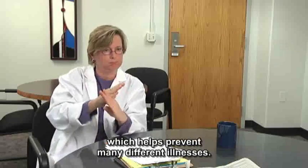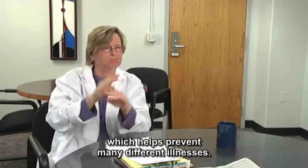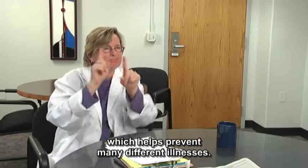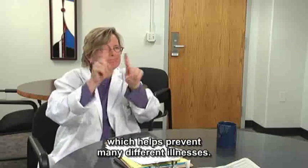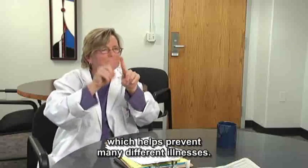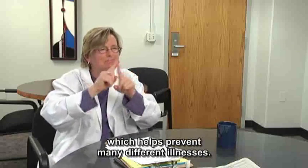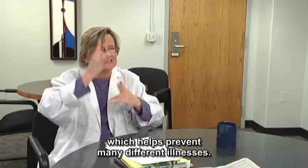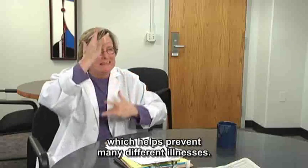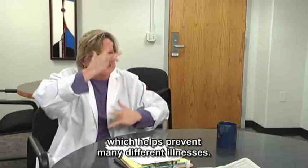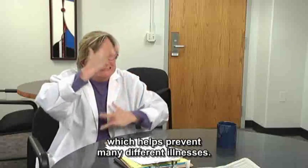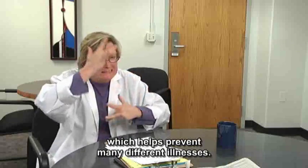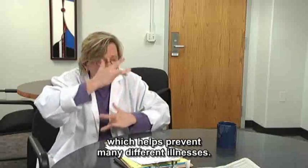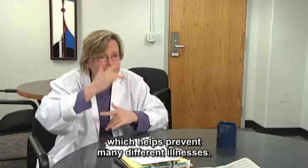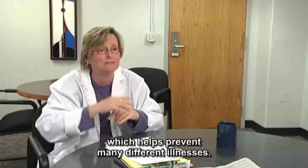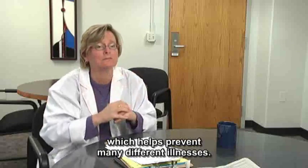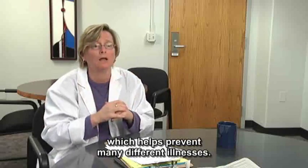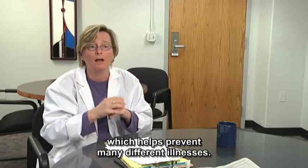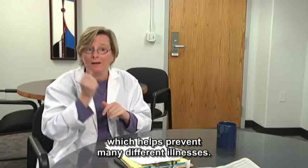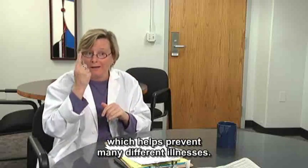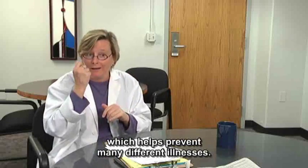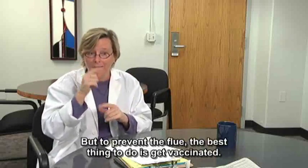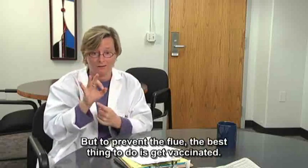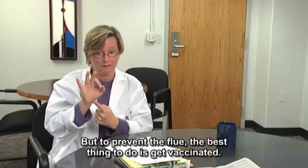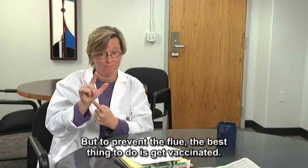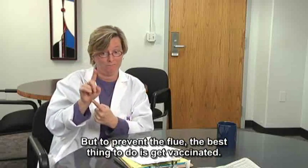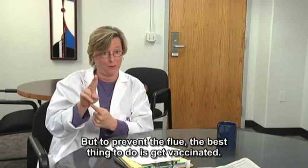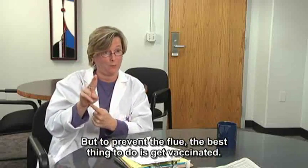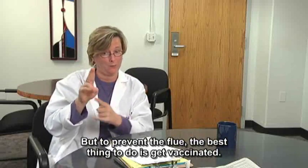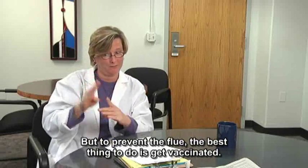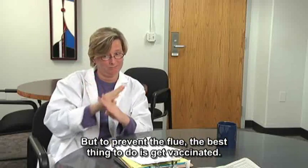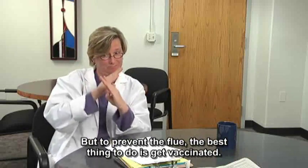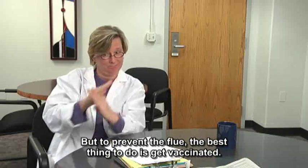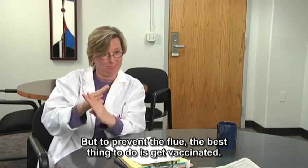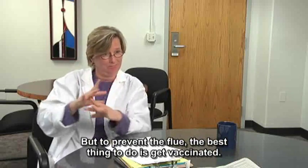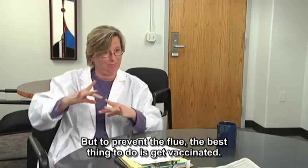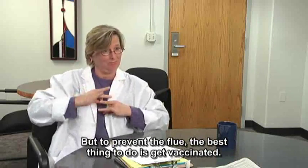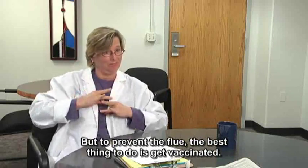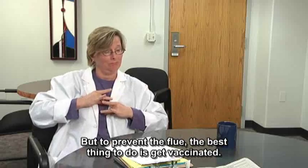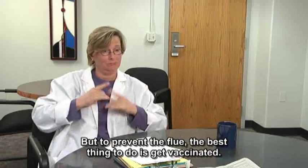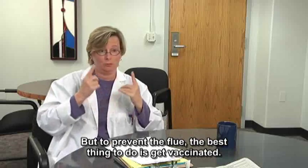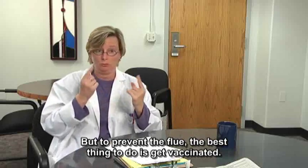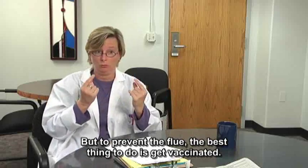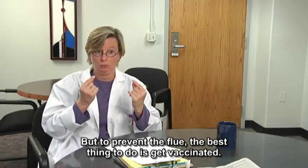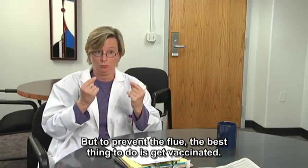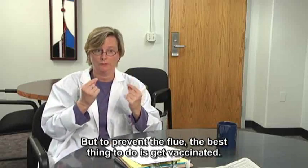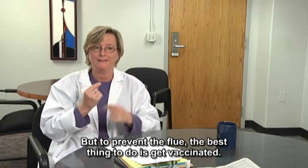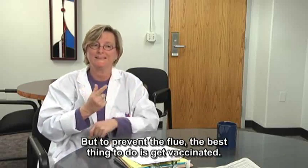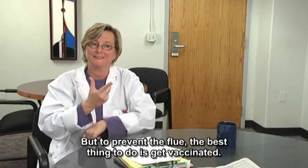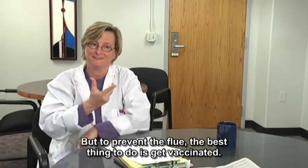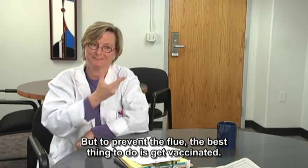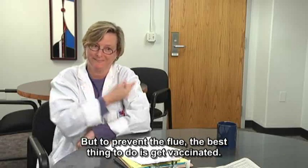illnesses. But to prevent the flu, the best thing to do is get vaccinated.